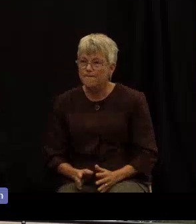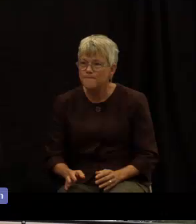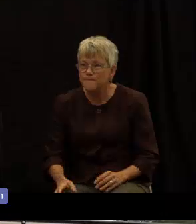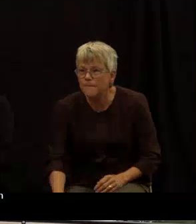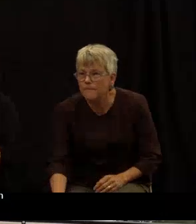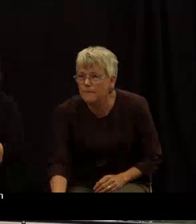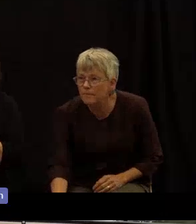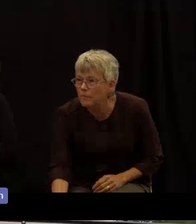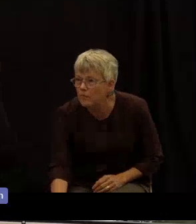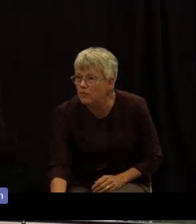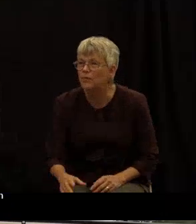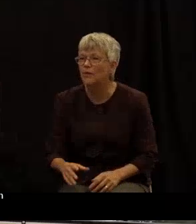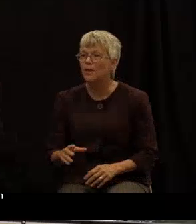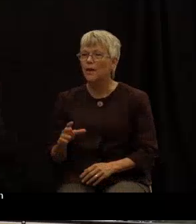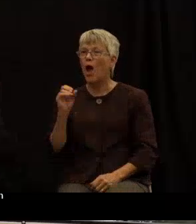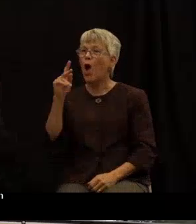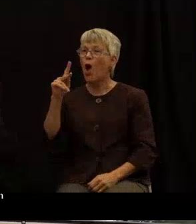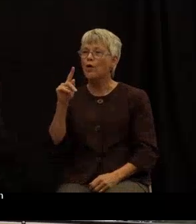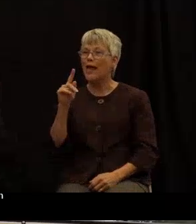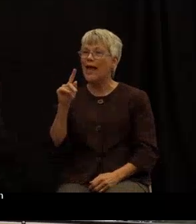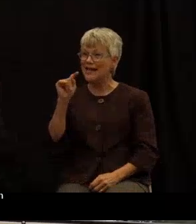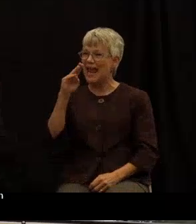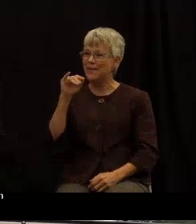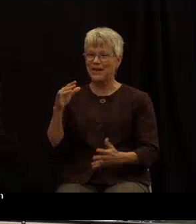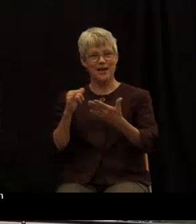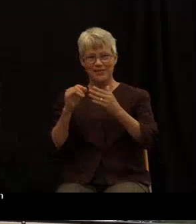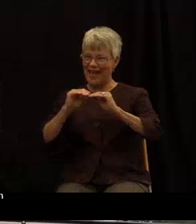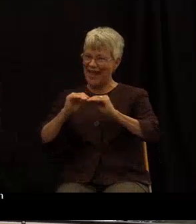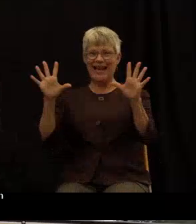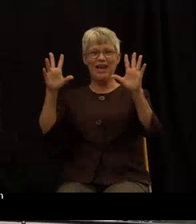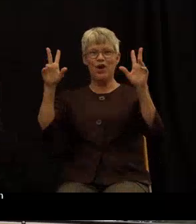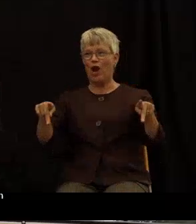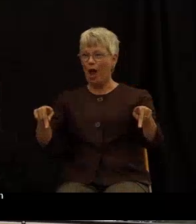you. Okay, Tammy, that sure cleared that up.